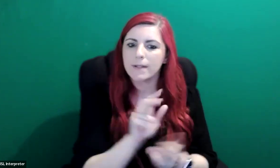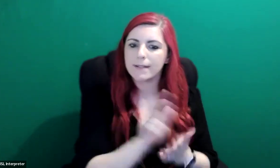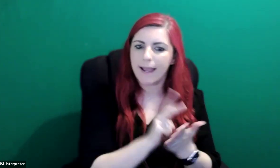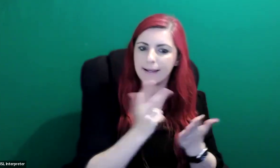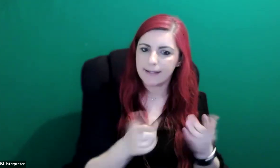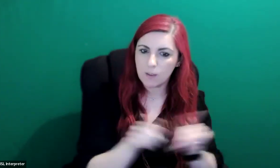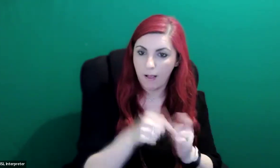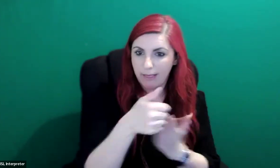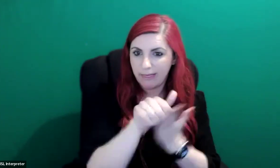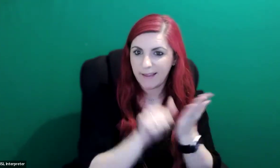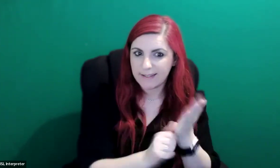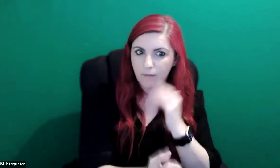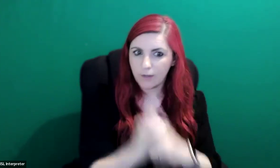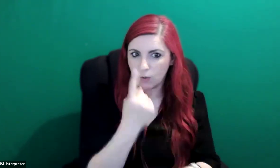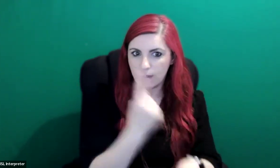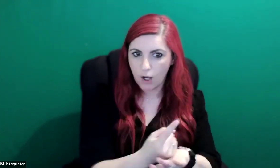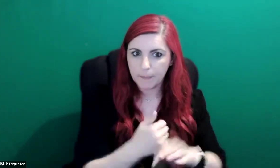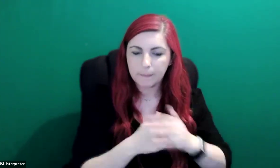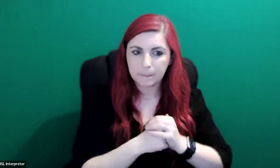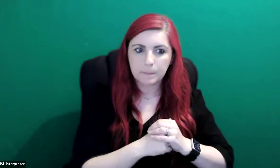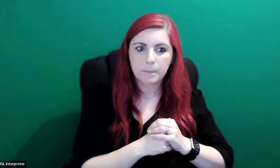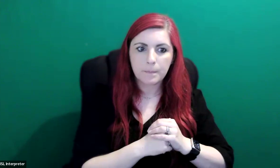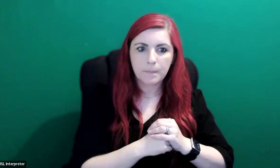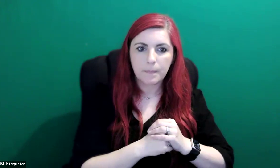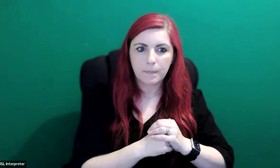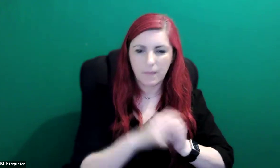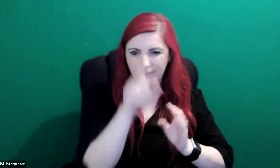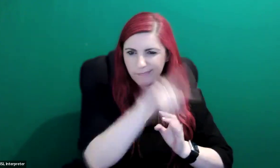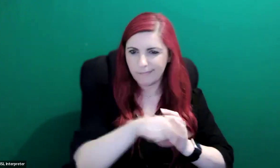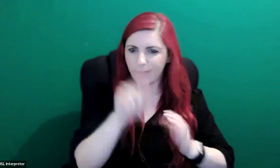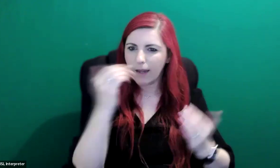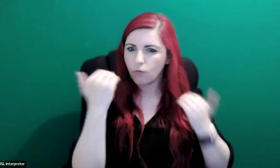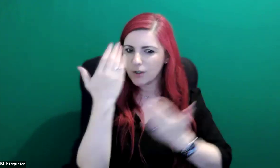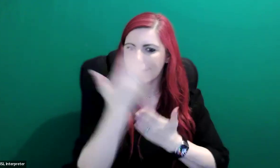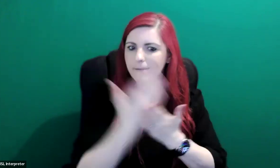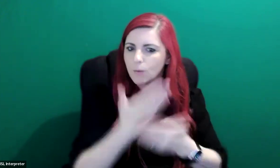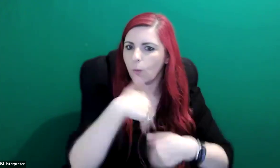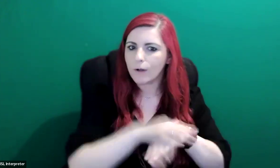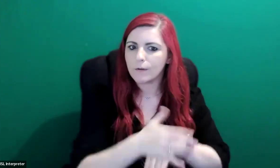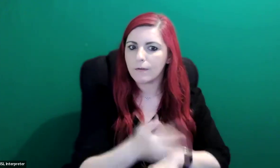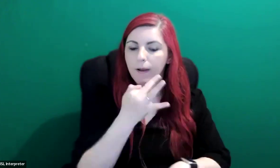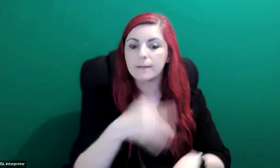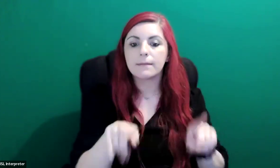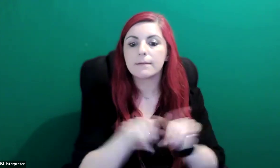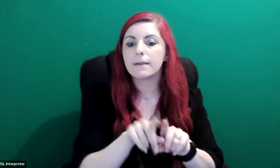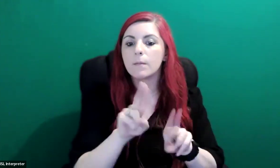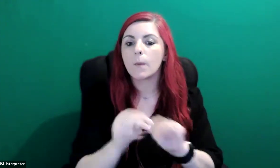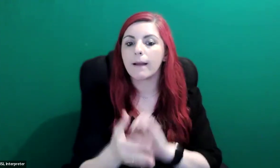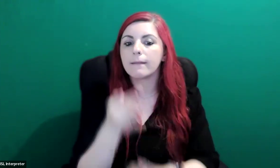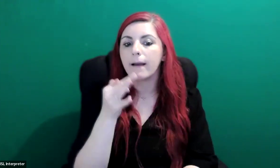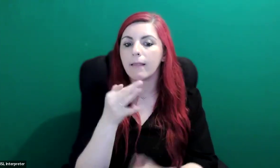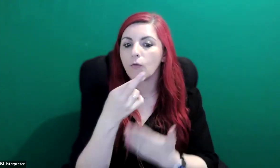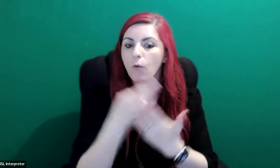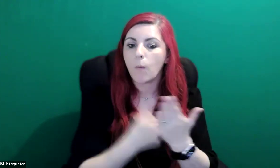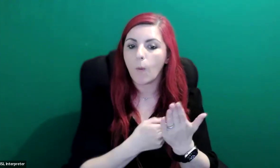the list of issues were adopted. And here you can also find our report for the review of Norway,